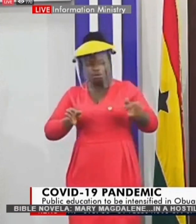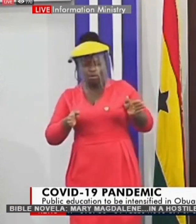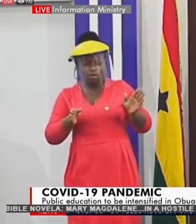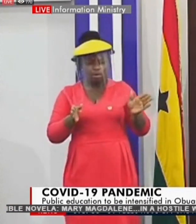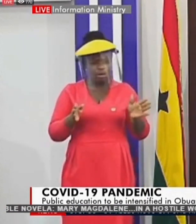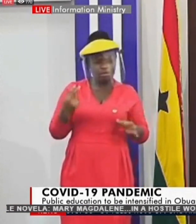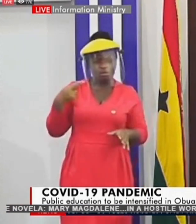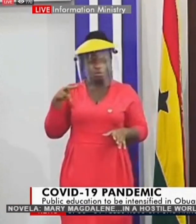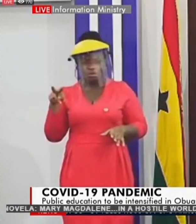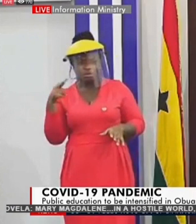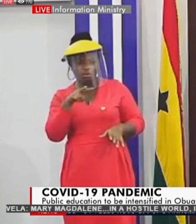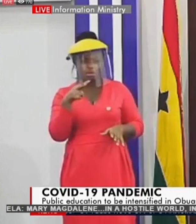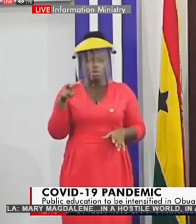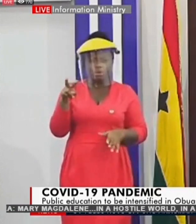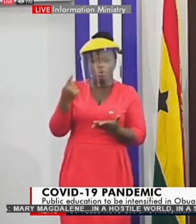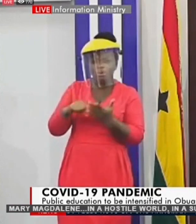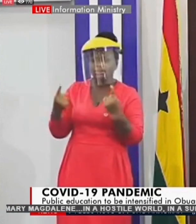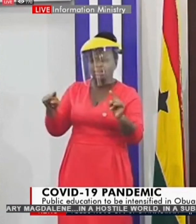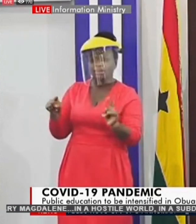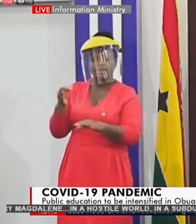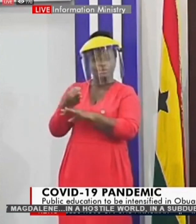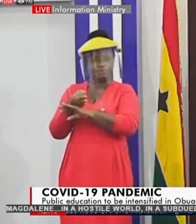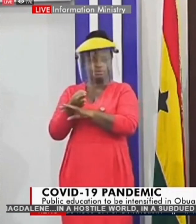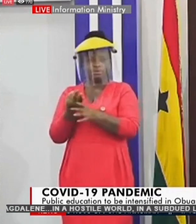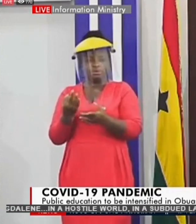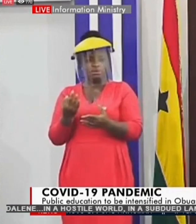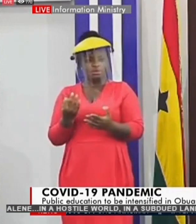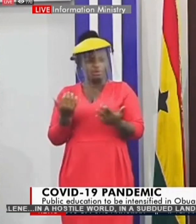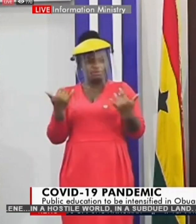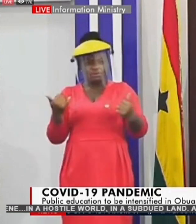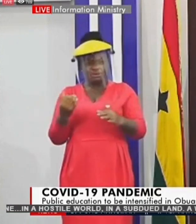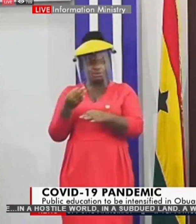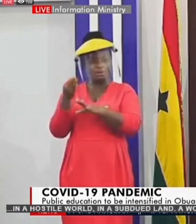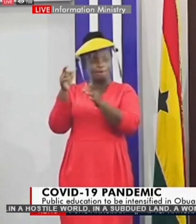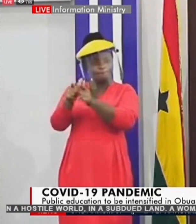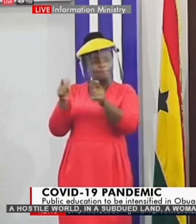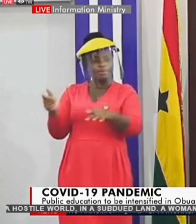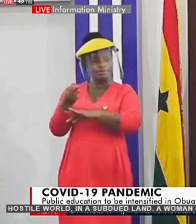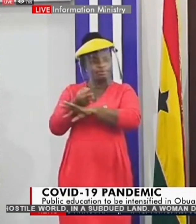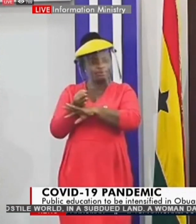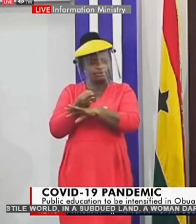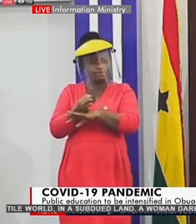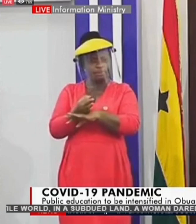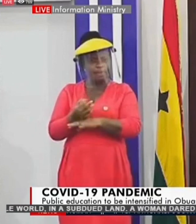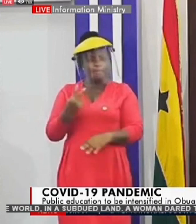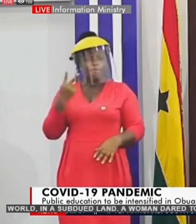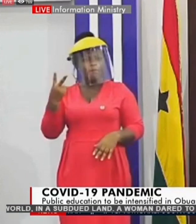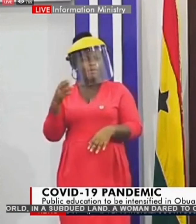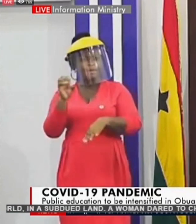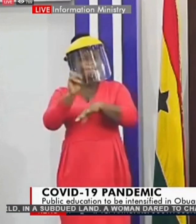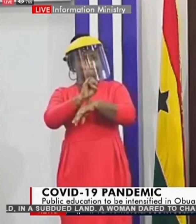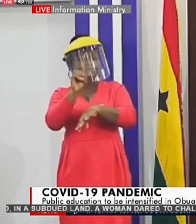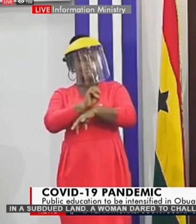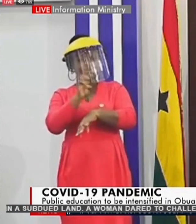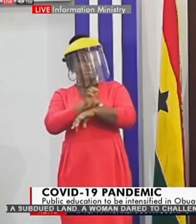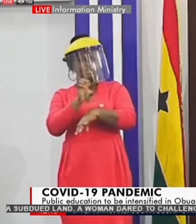gaps that exist in such a facility. And one thing which was very obvious for such a facility, you could see that the employees were much